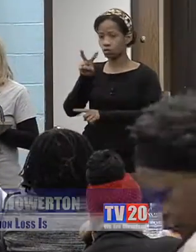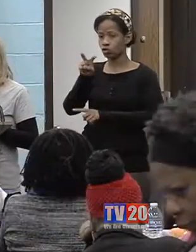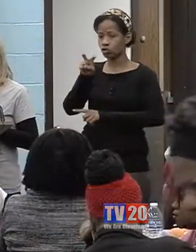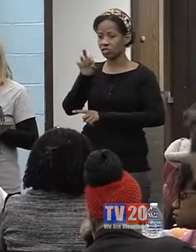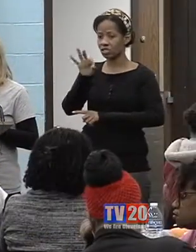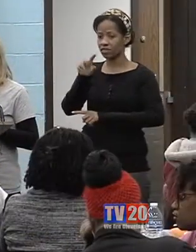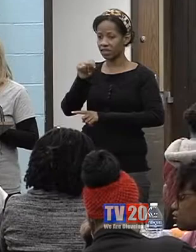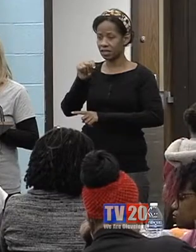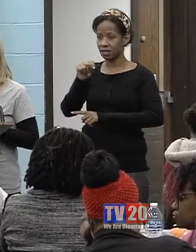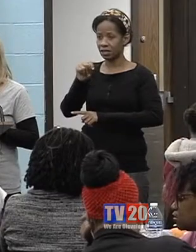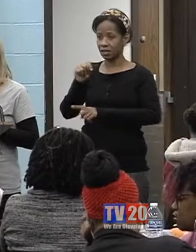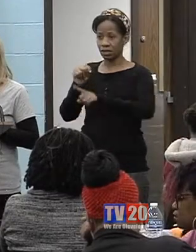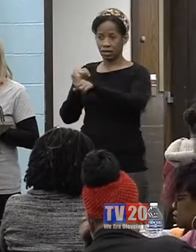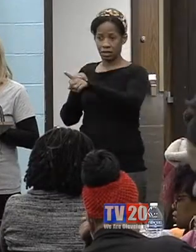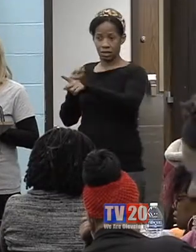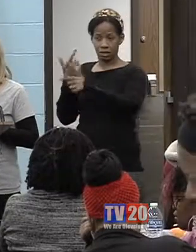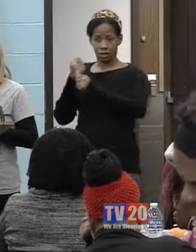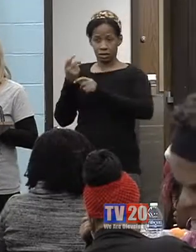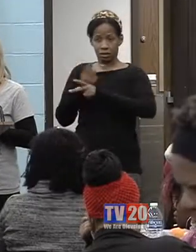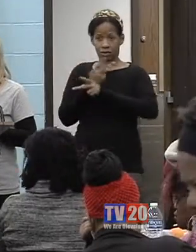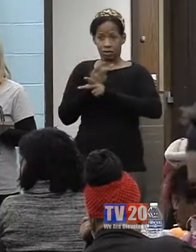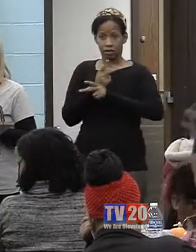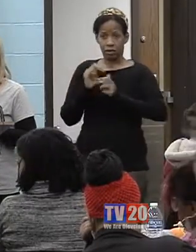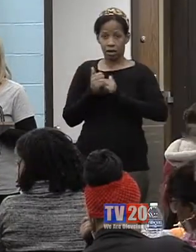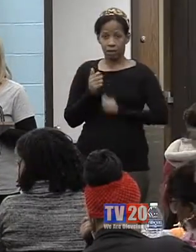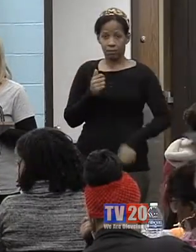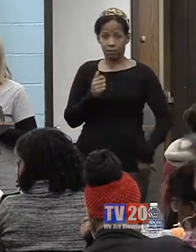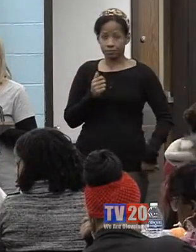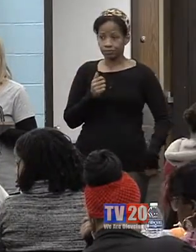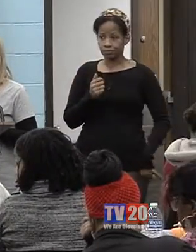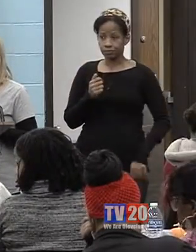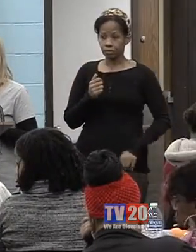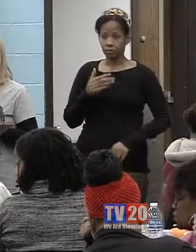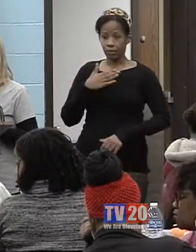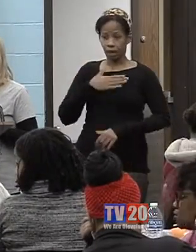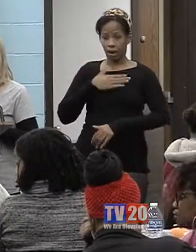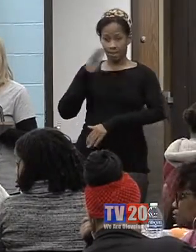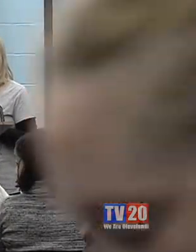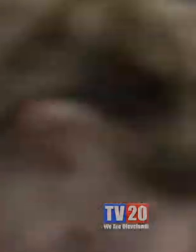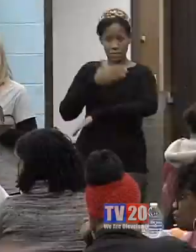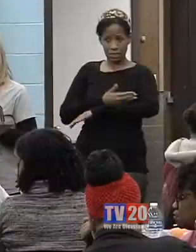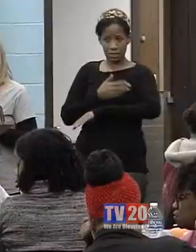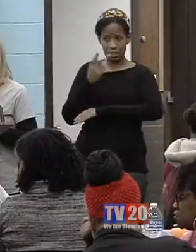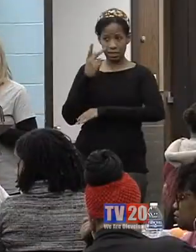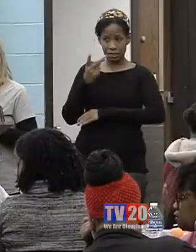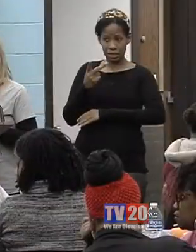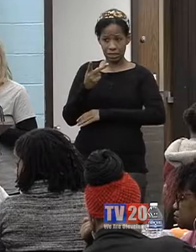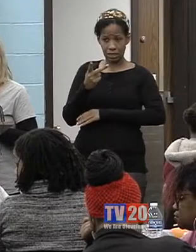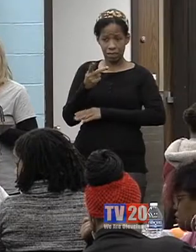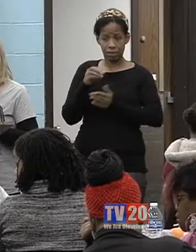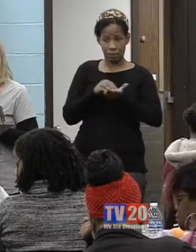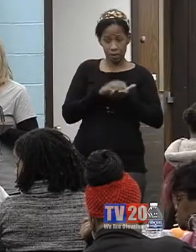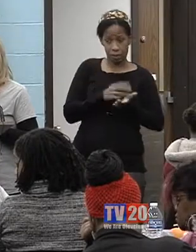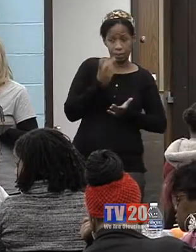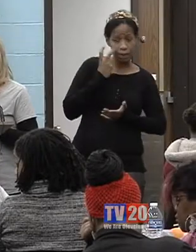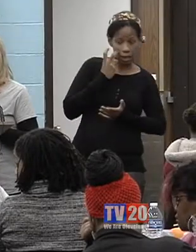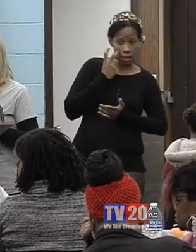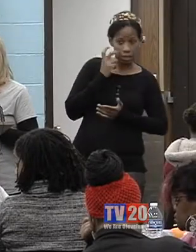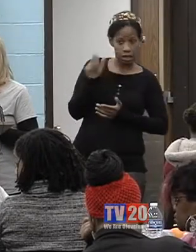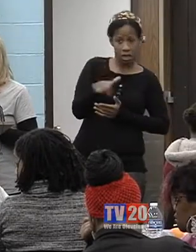trying to distinguish. In some instances, they'll put down the blind, but there's other instances where they will put down